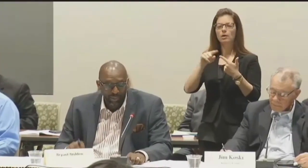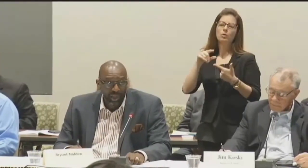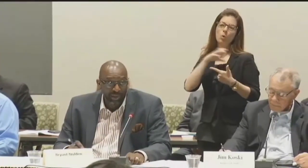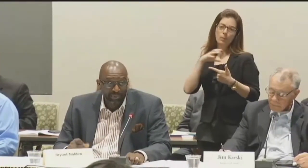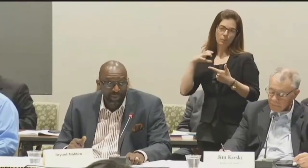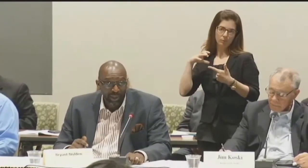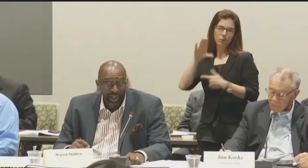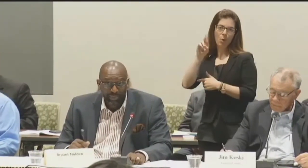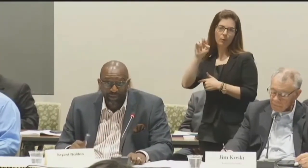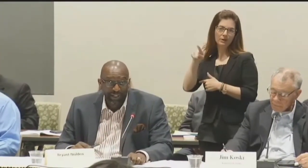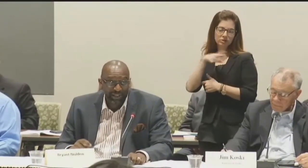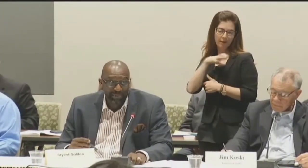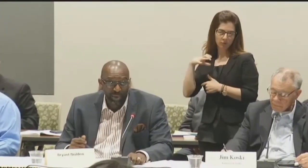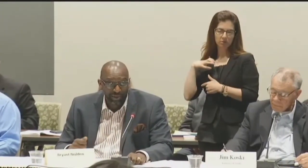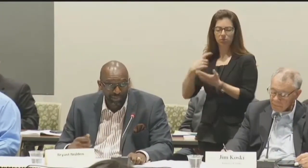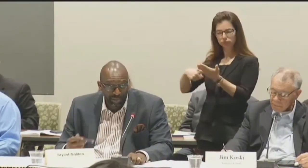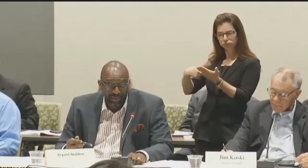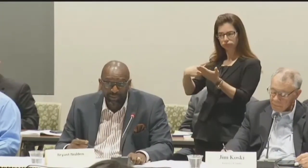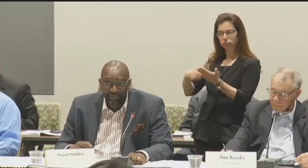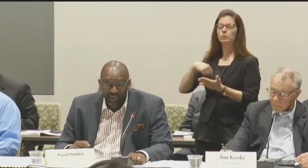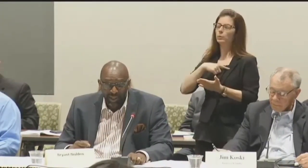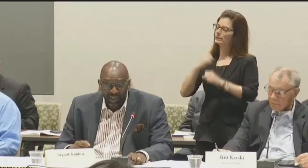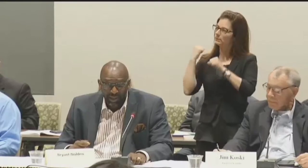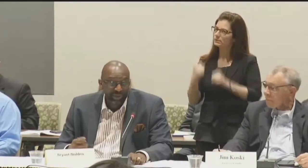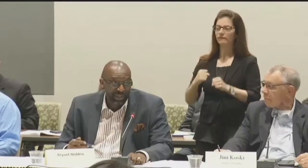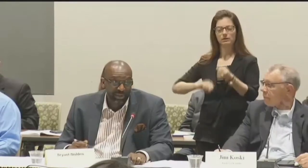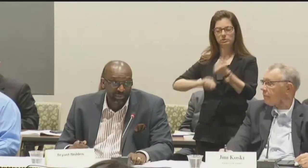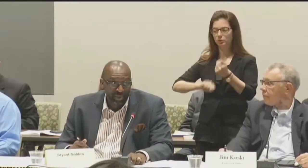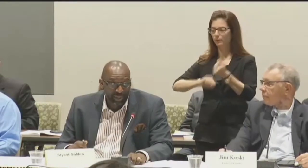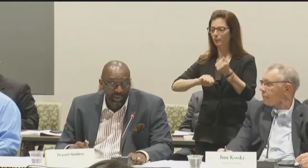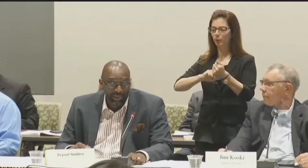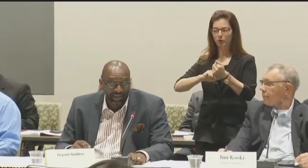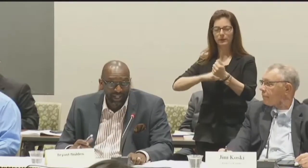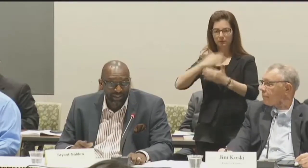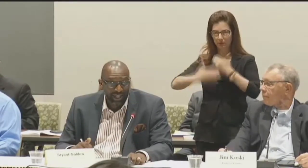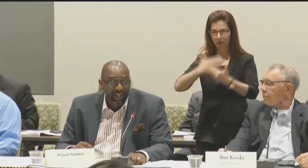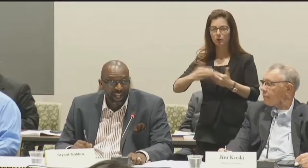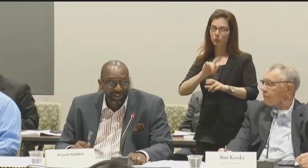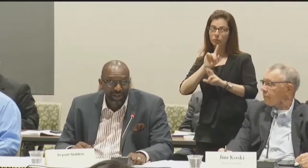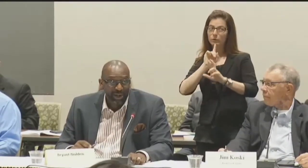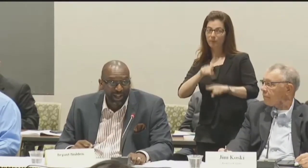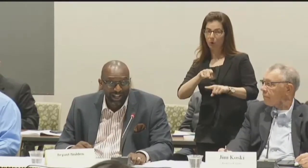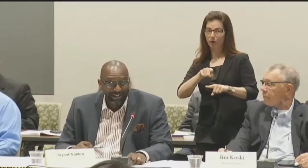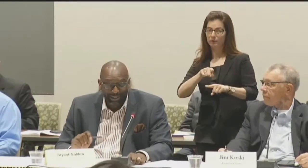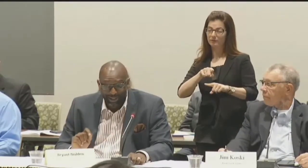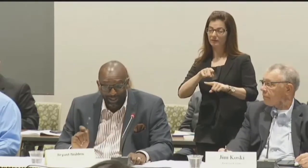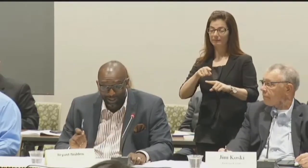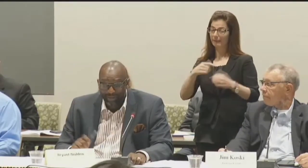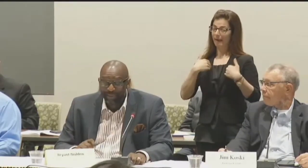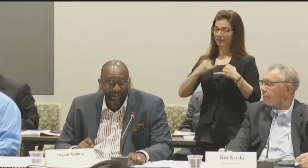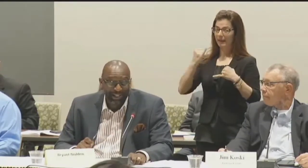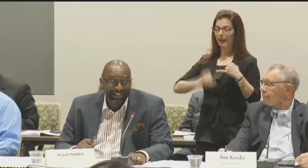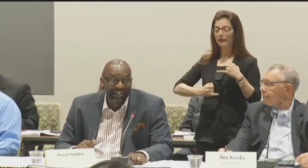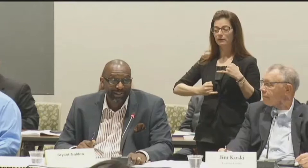And we're definitely in support of moving this resolution forward that we're going to be having at the end, as long as